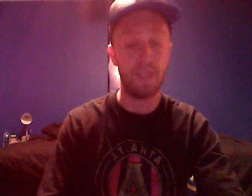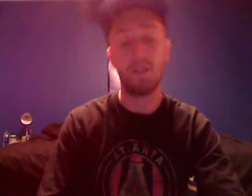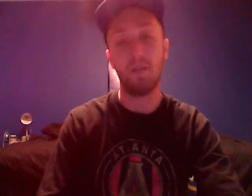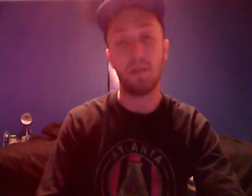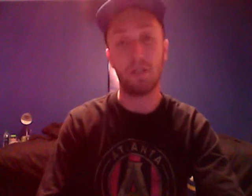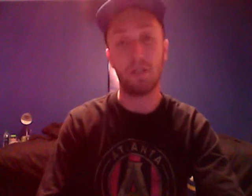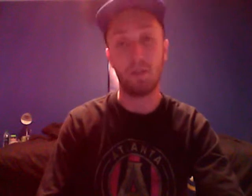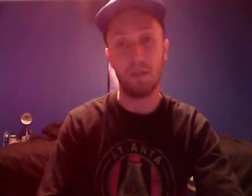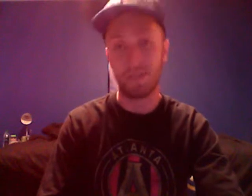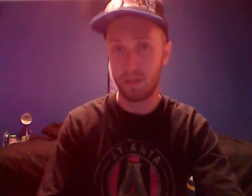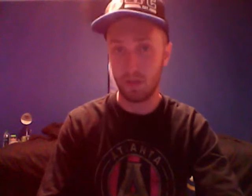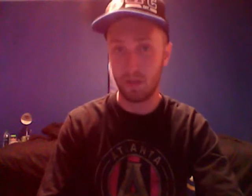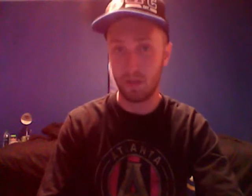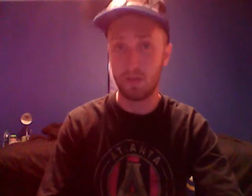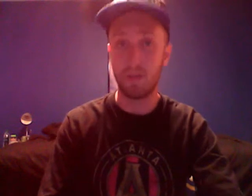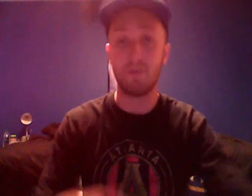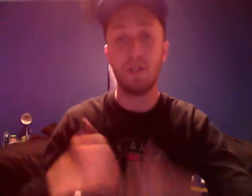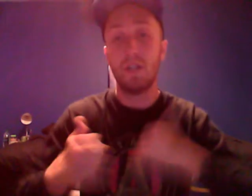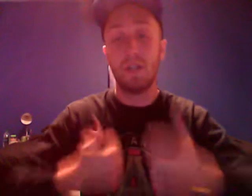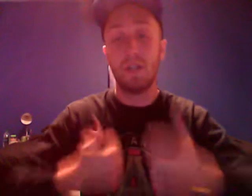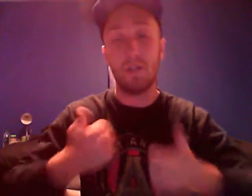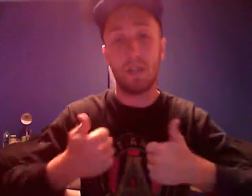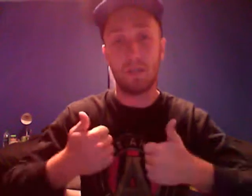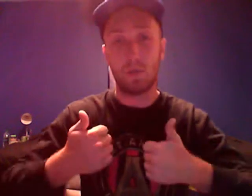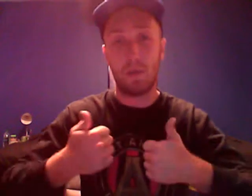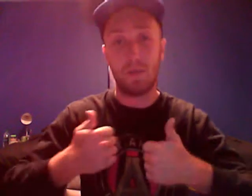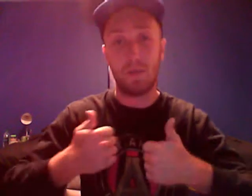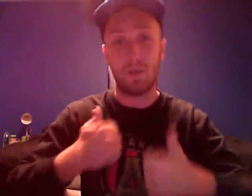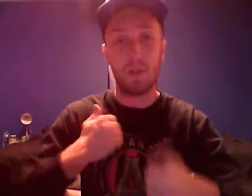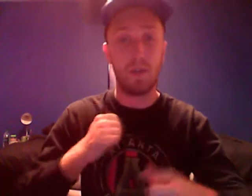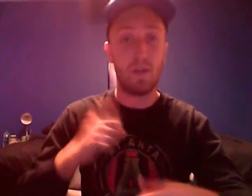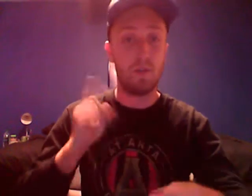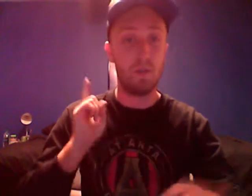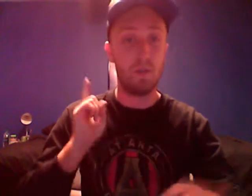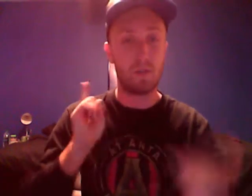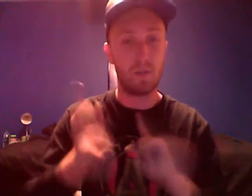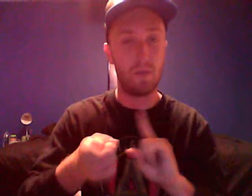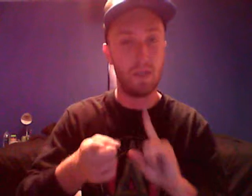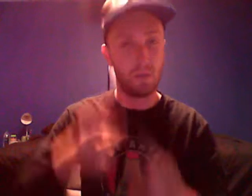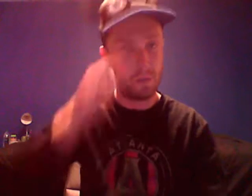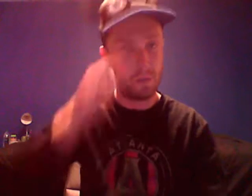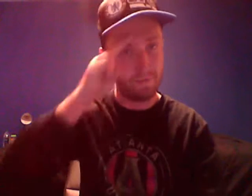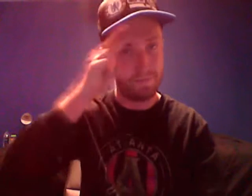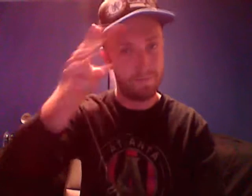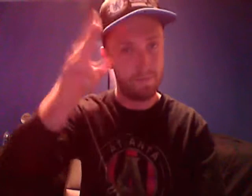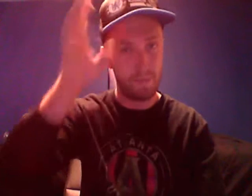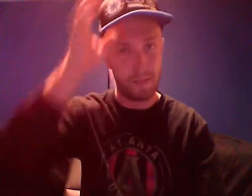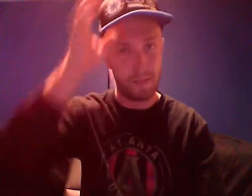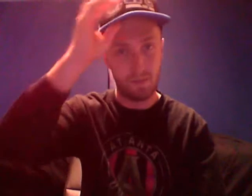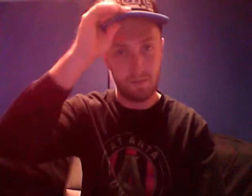match? Let me know. We can talk about and discuss all that good stuff. Leave a like and subscribe for future Atlanta United reviews, and I'll see you at the next one. Peace out.